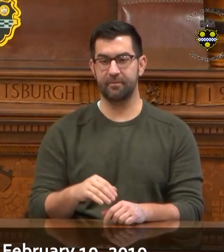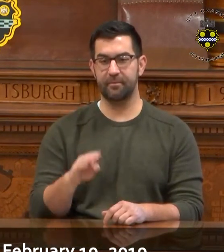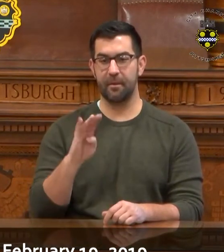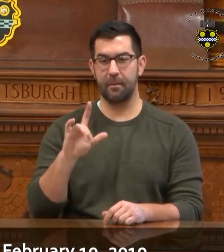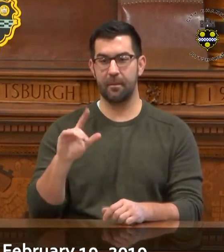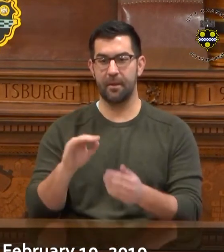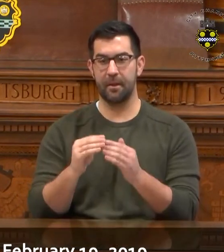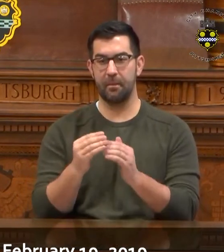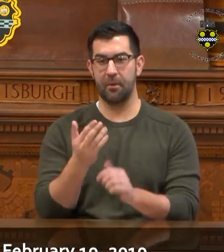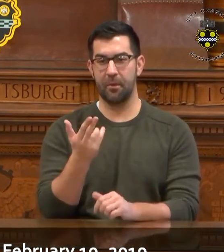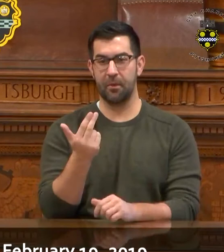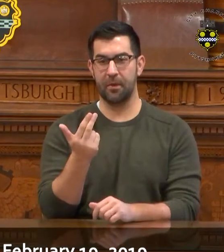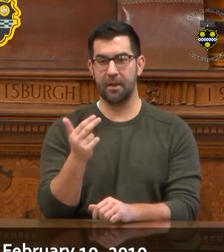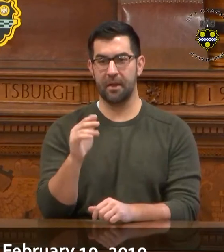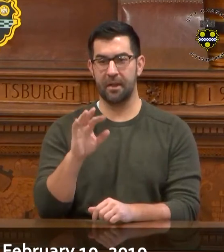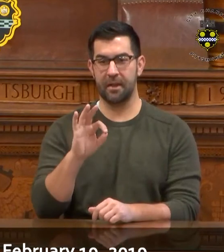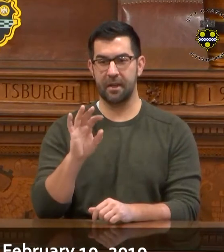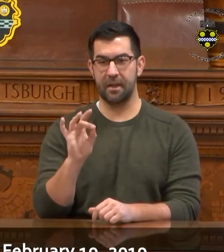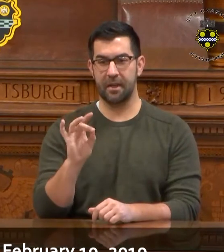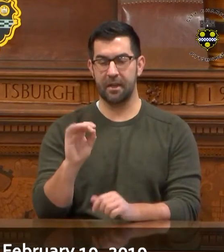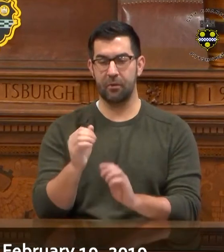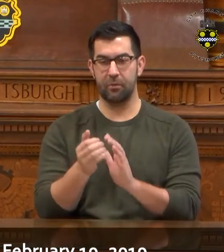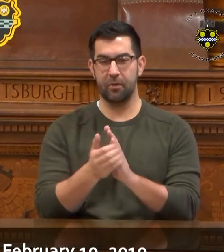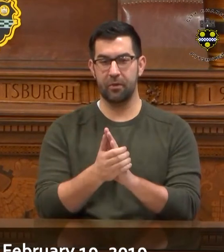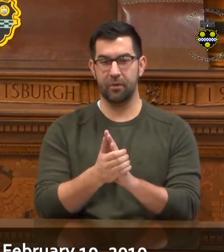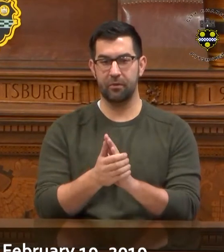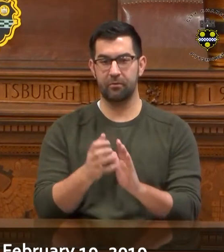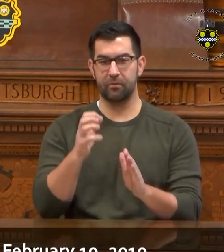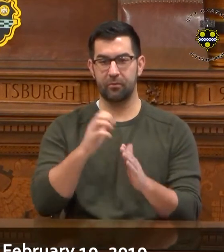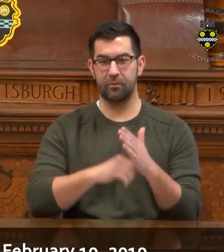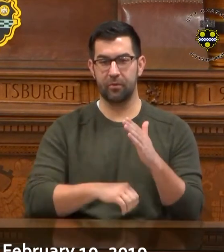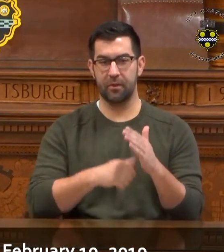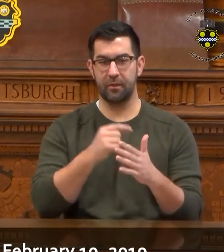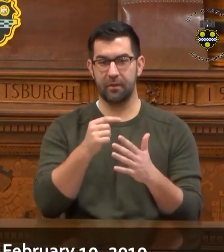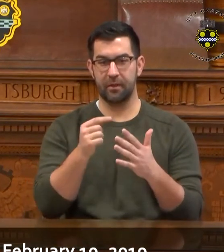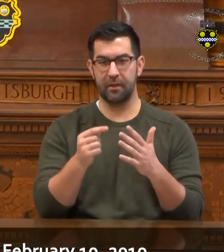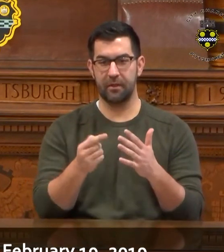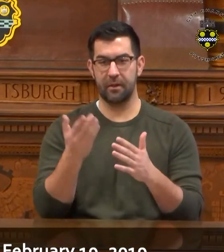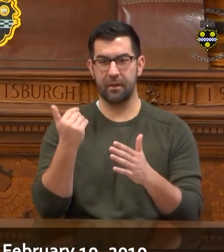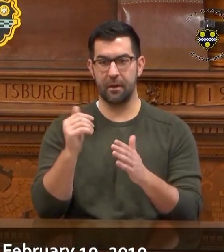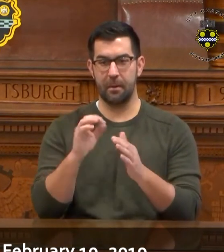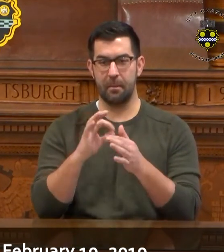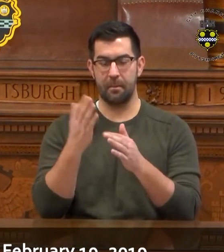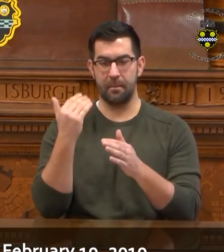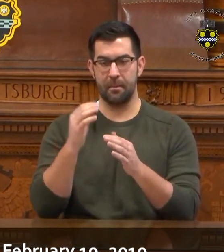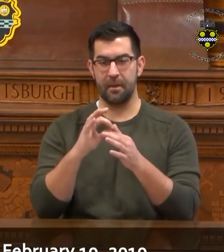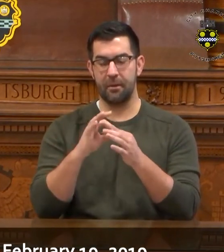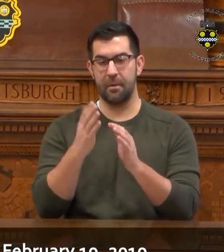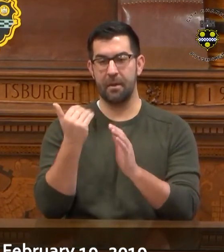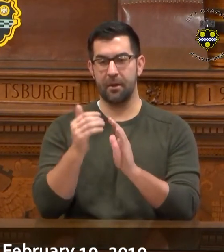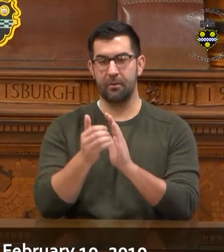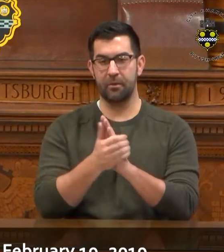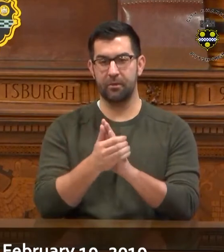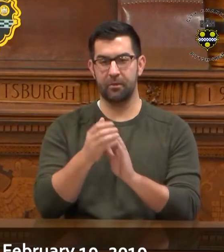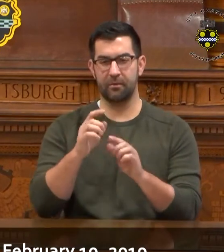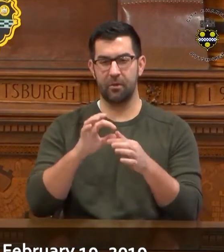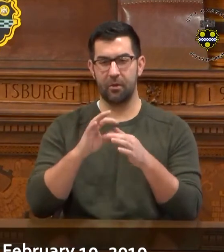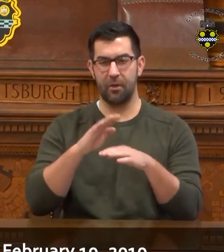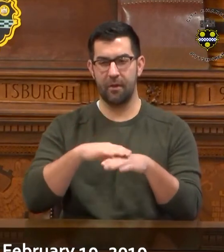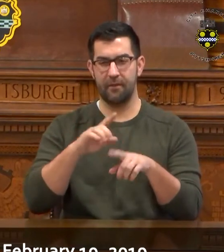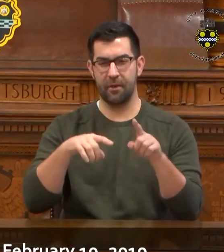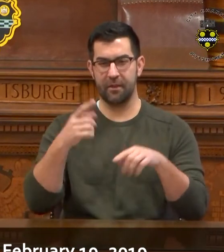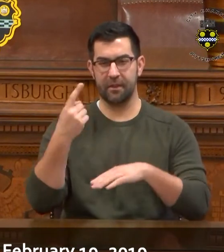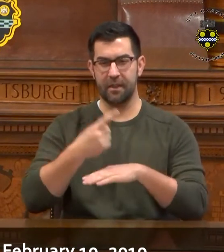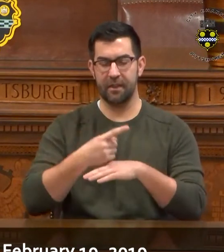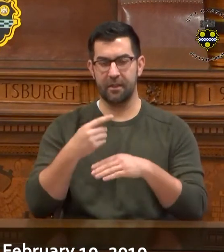Bill Number 1398, resolution repealing items in resolutions approved on various dates, which